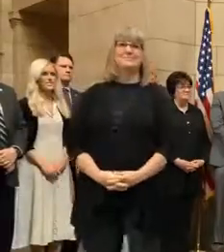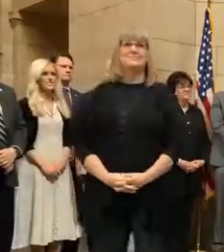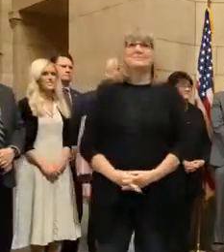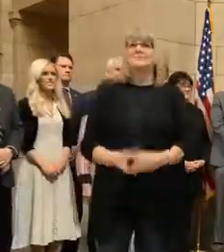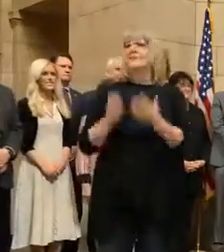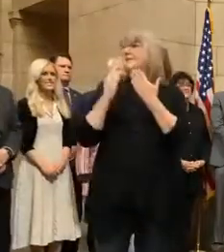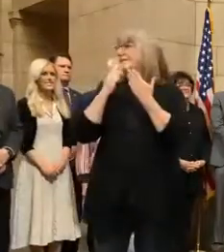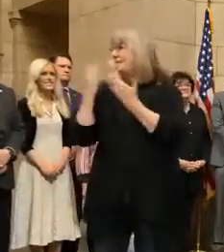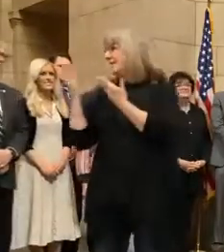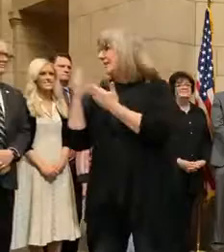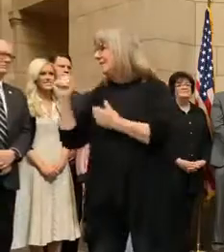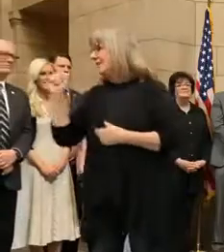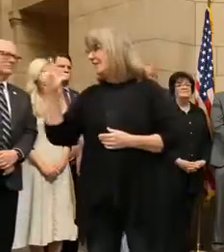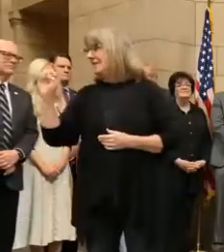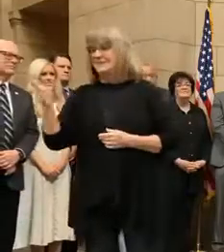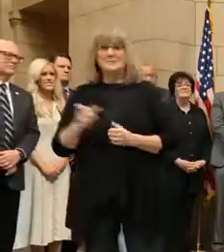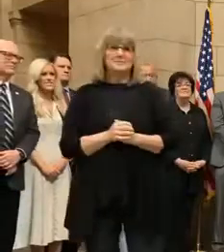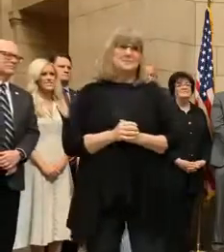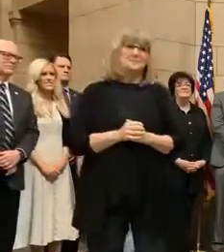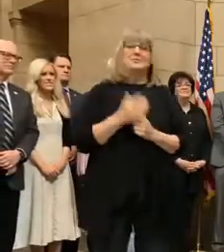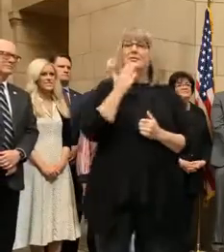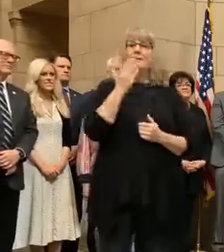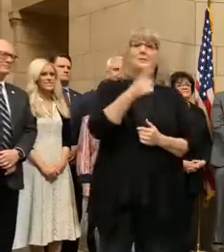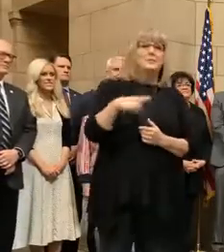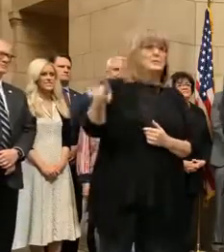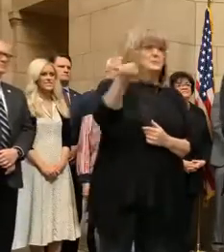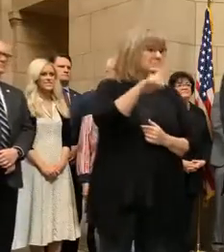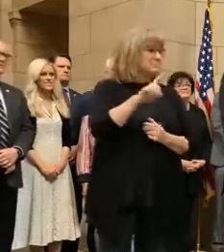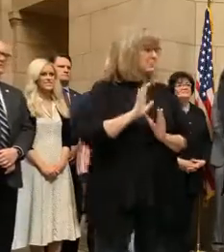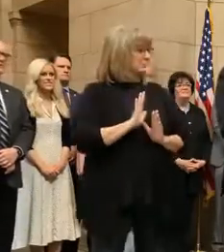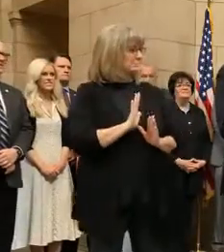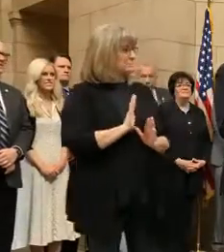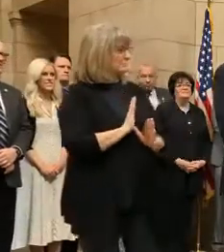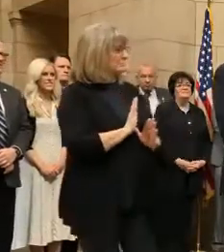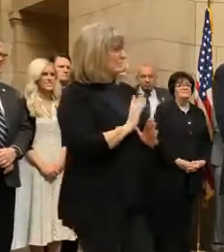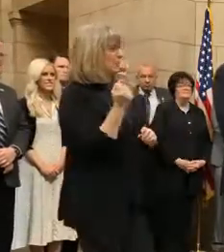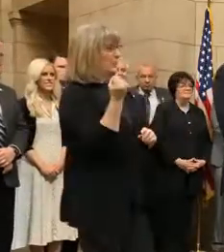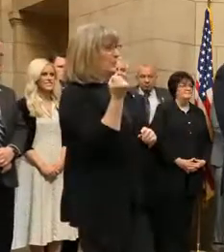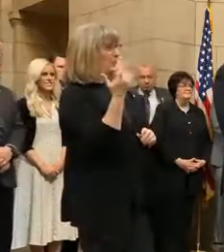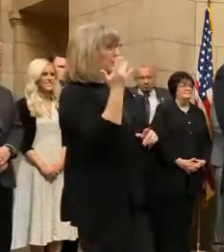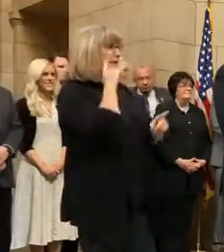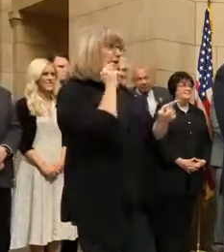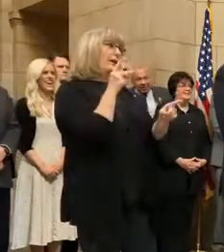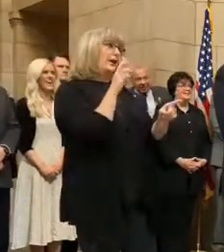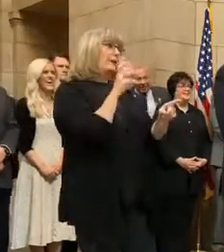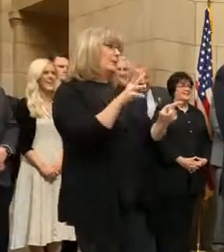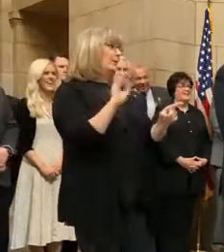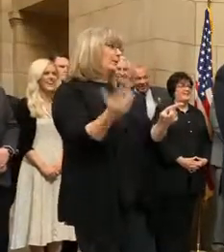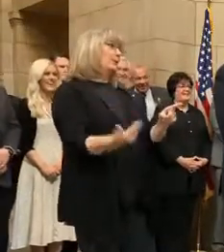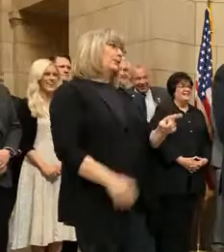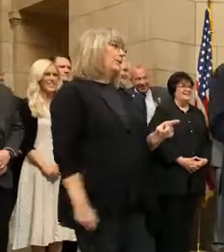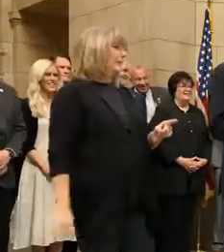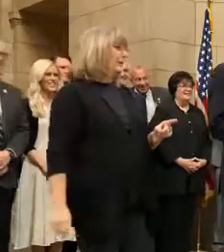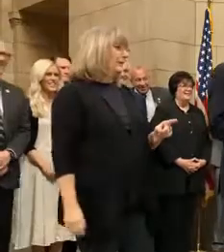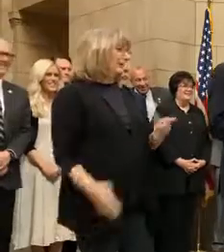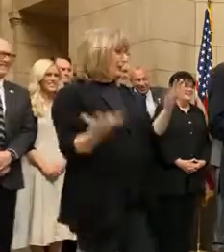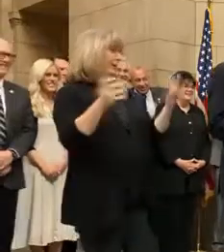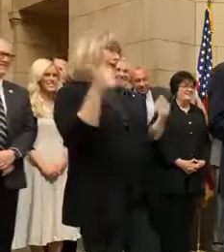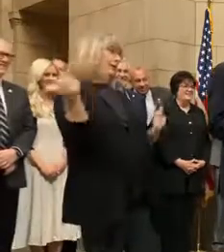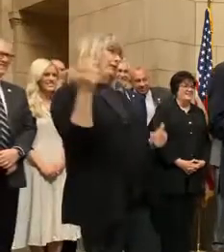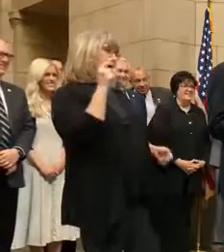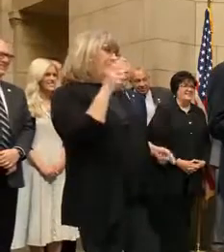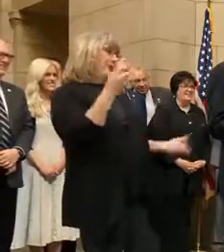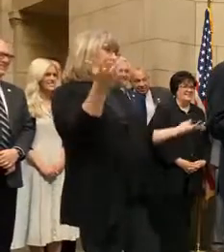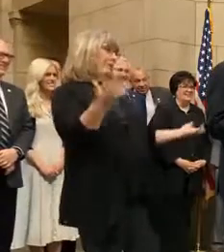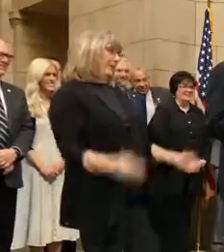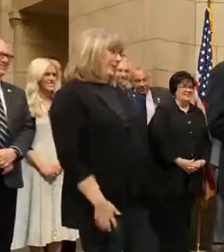So thank you very much, Alex. Sorry, Governor. Thank you all very much. Oh, Sorry. hold on a second. We gotta wait for Andrew, apparently. Anything else, Andrew, while